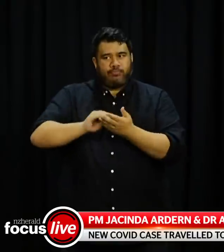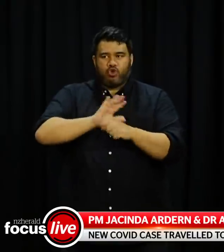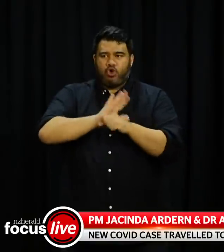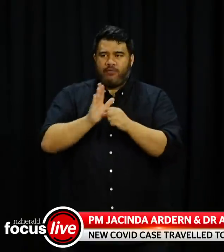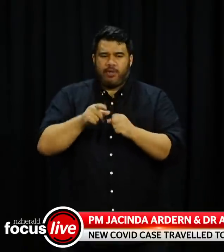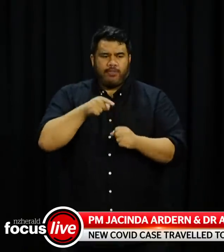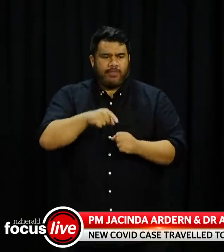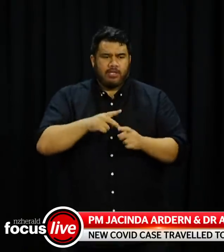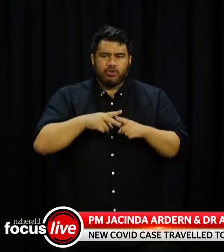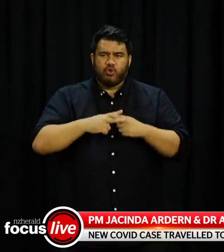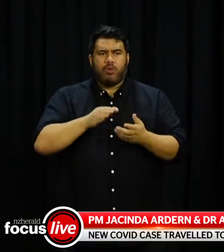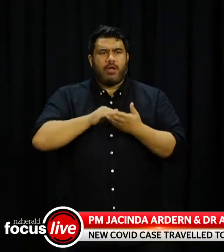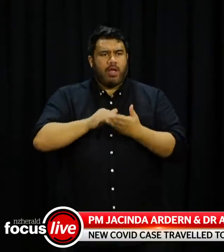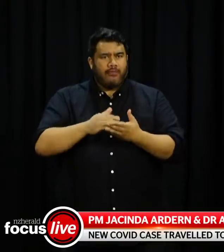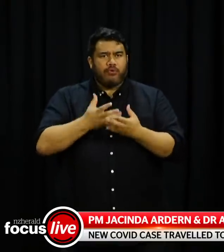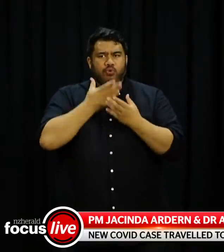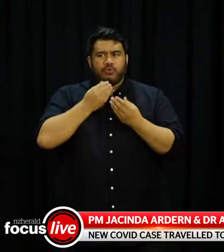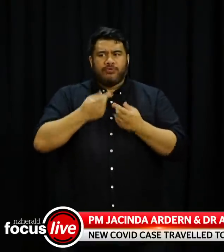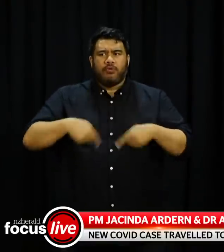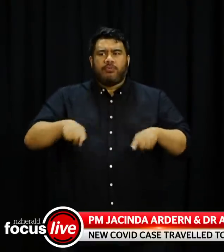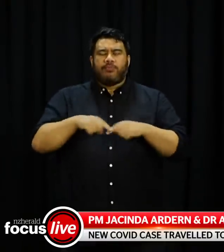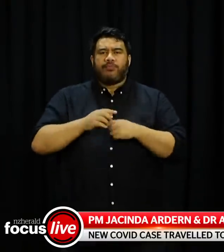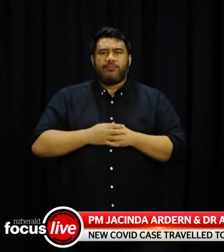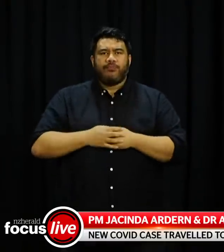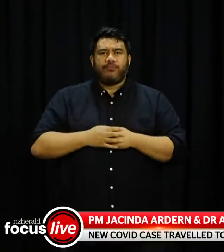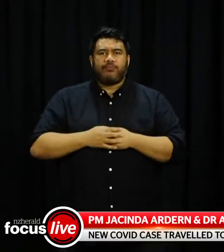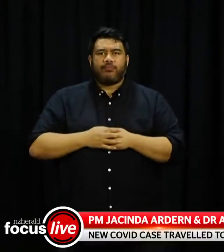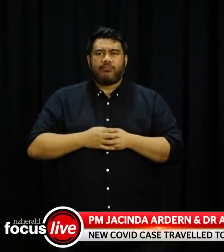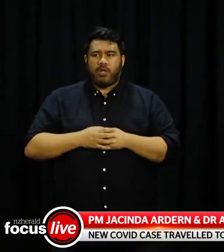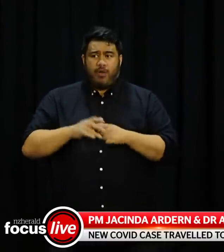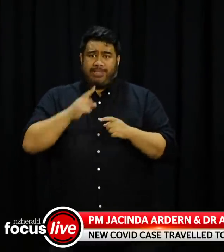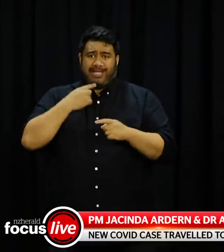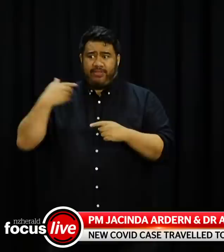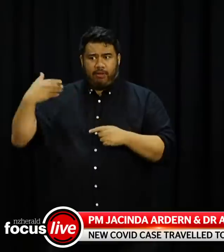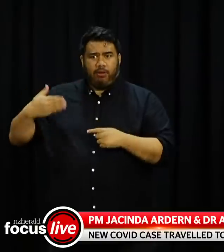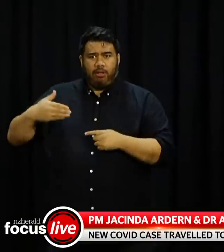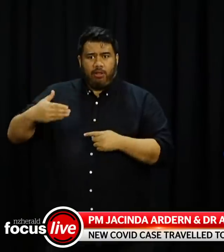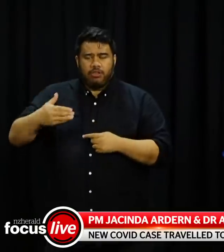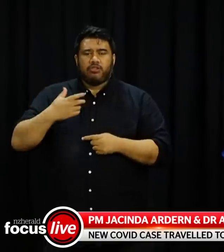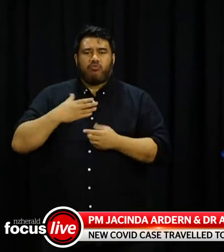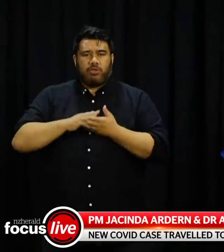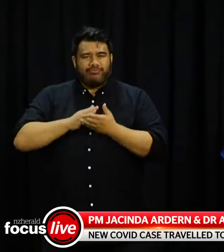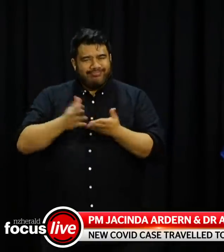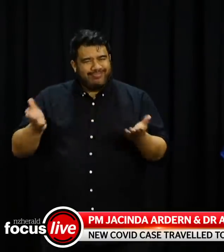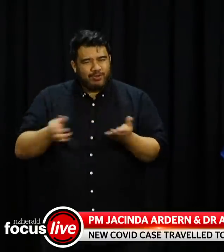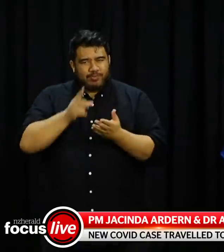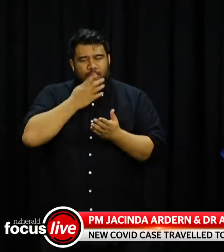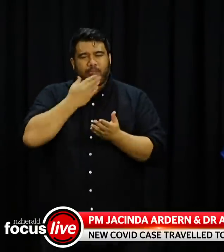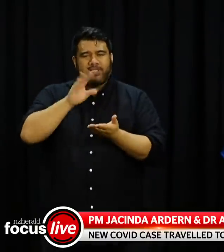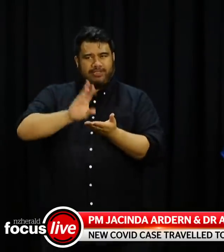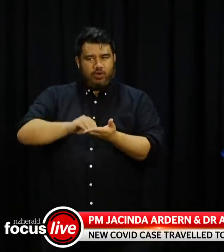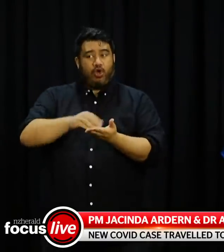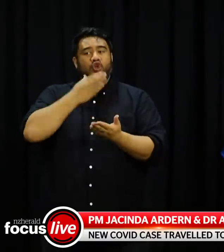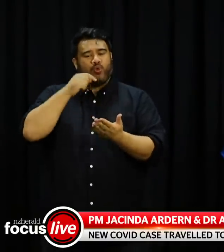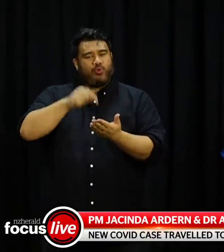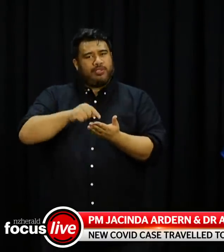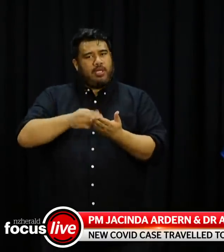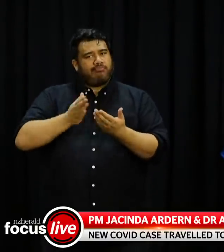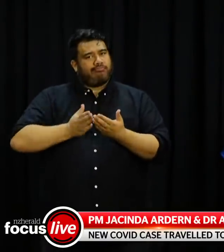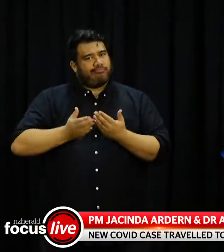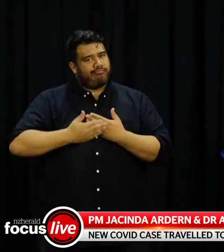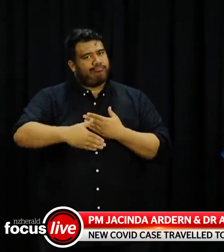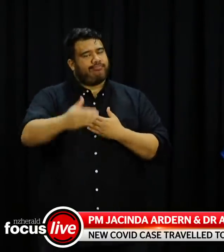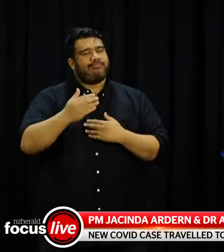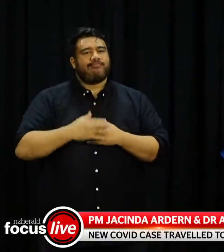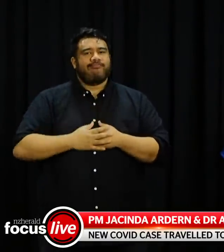which we've been saying all along, and even just registering. So I would encourage people to continue to use that. And as the Prime Minister has mentioned,